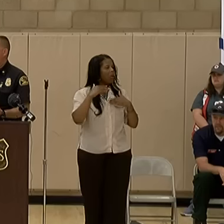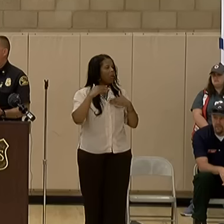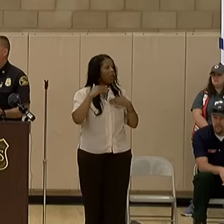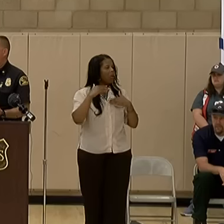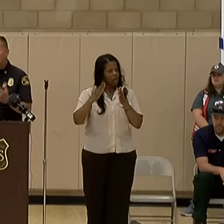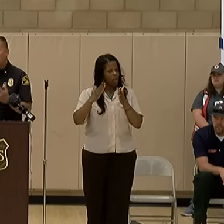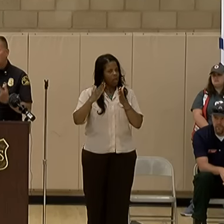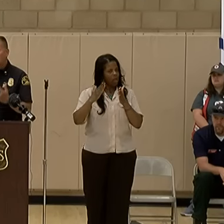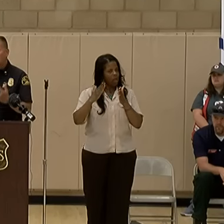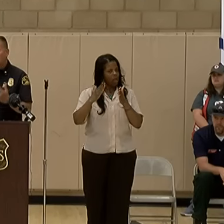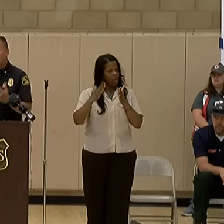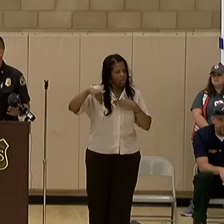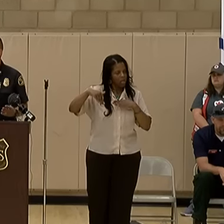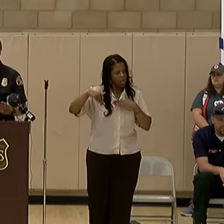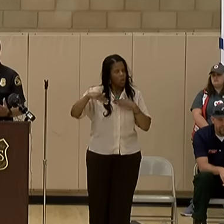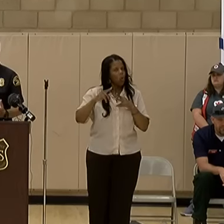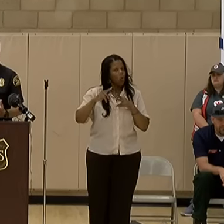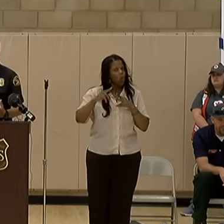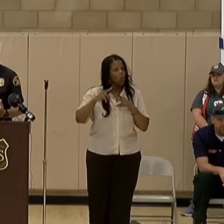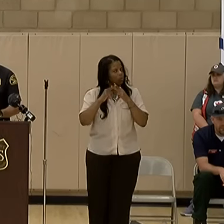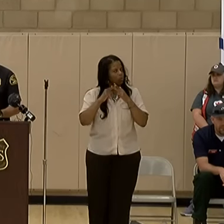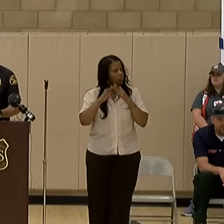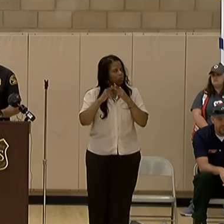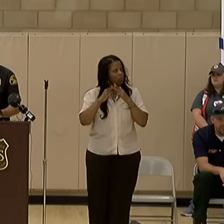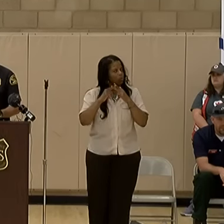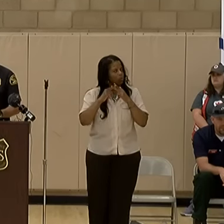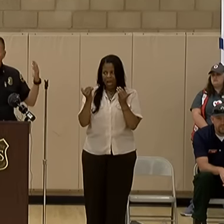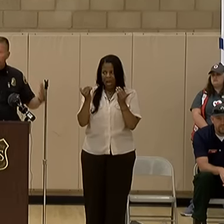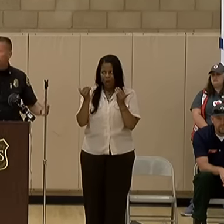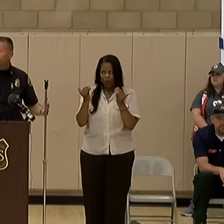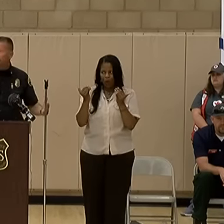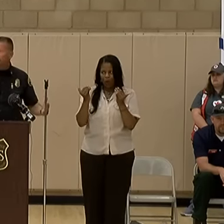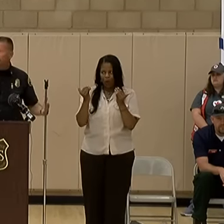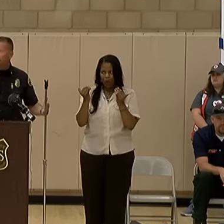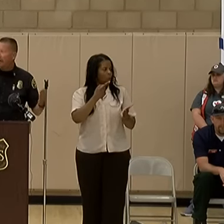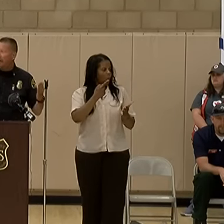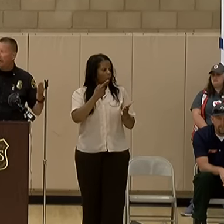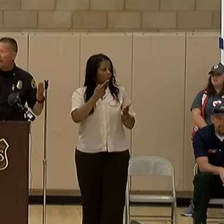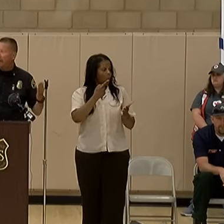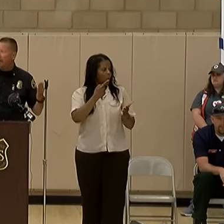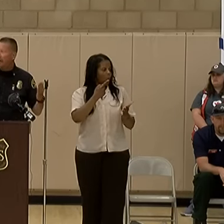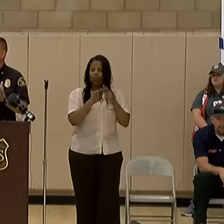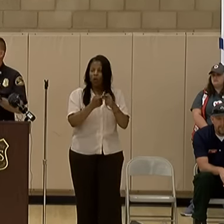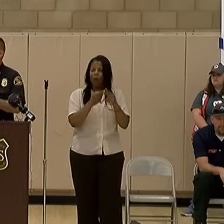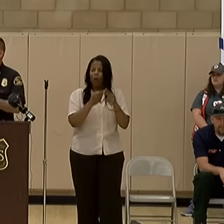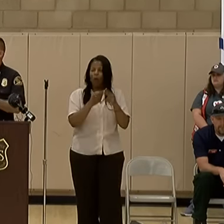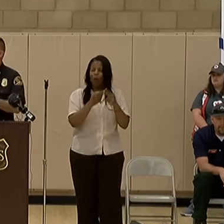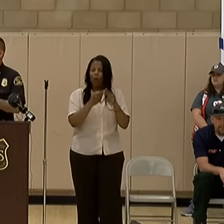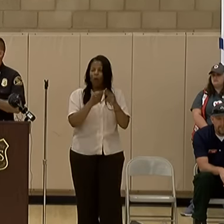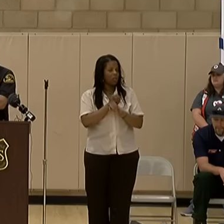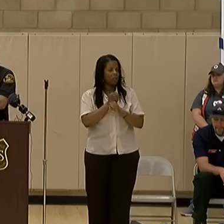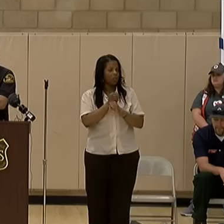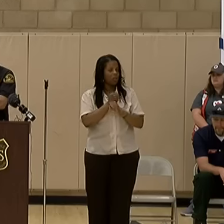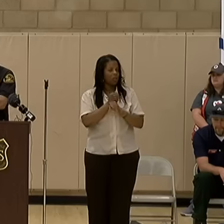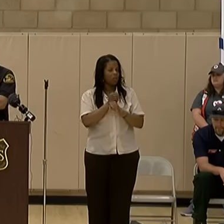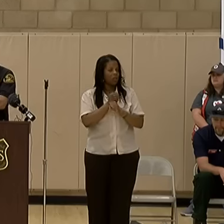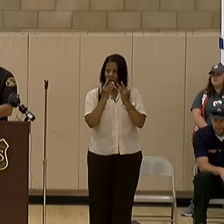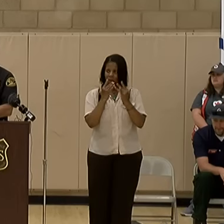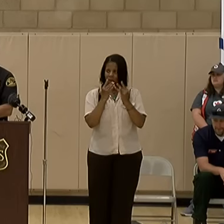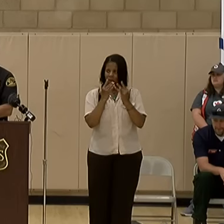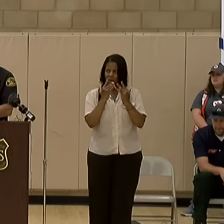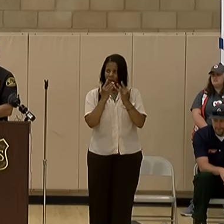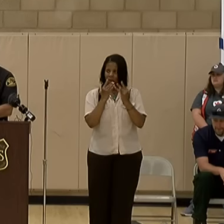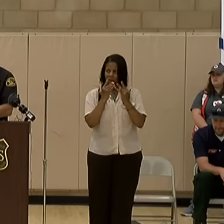house. As we build it, we're starting it now. When we start fighting the fire, we actually start the other parts of it